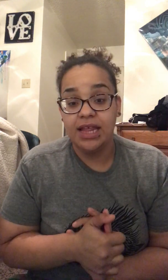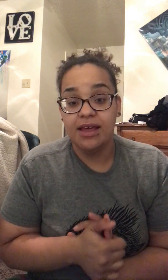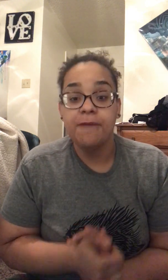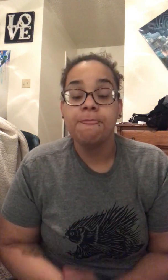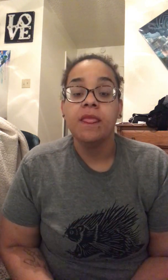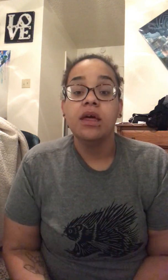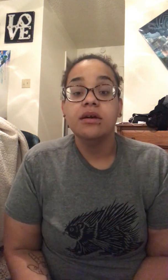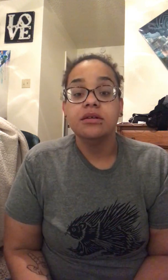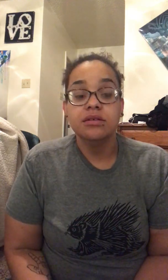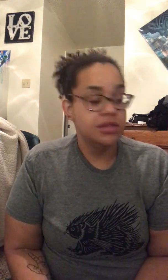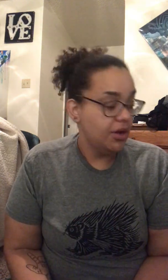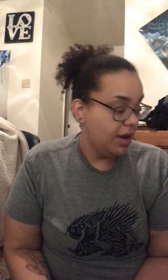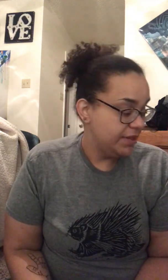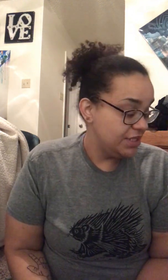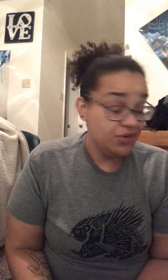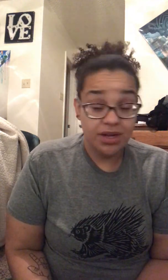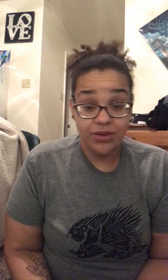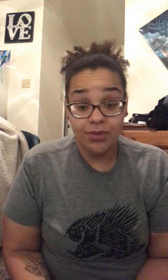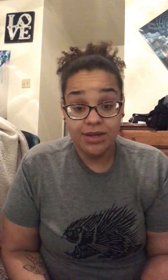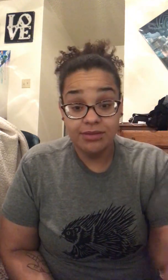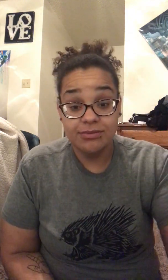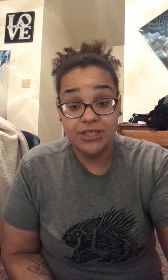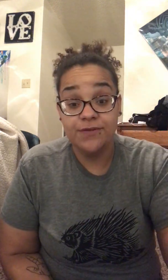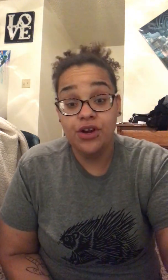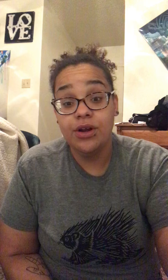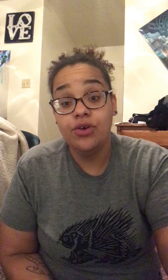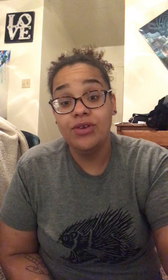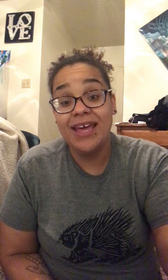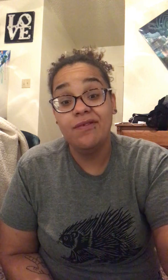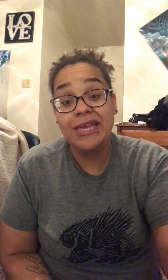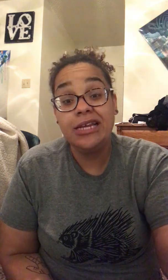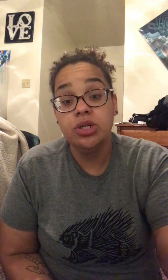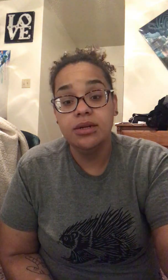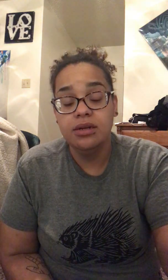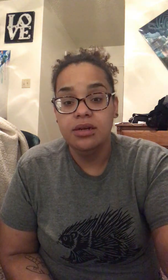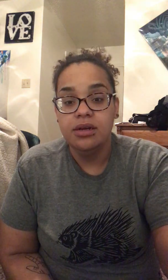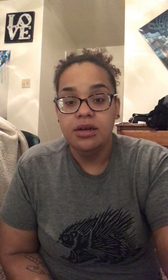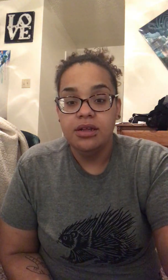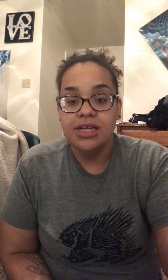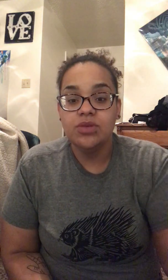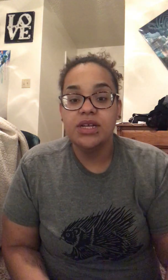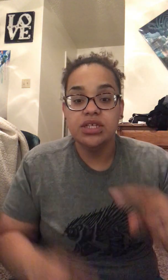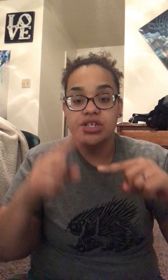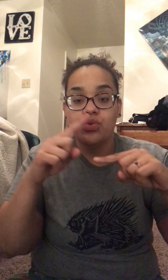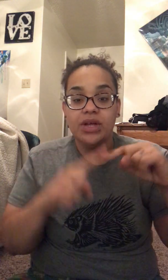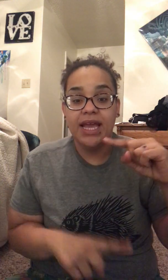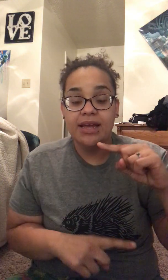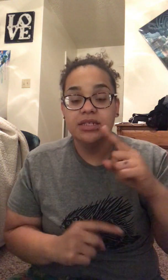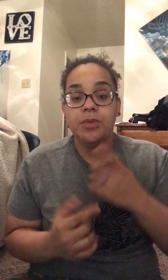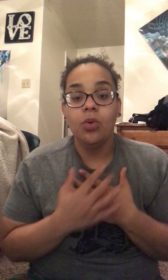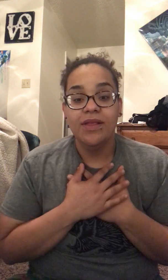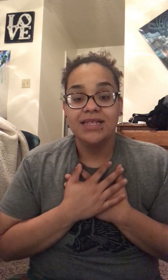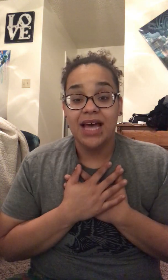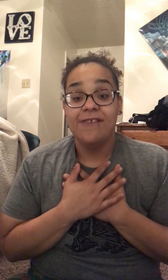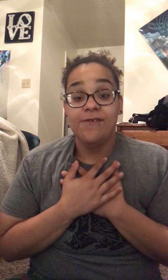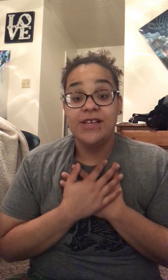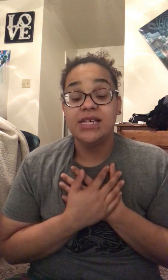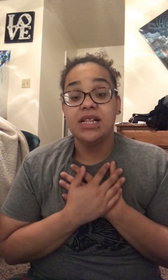anything. So I'm gonna teach you another one just for your own edification. This one is a general can't, but one that's I physically